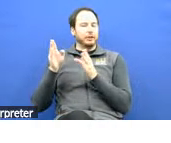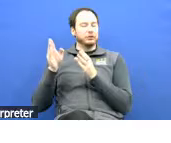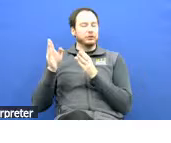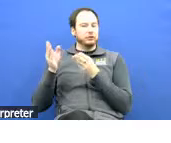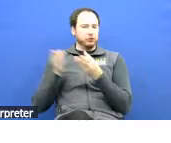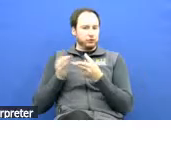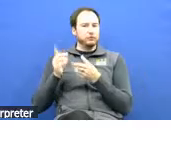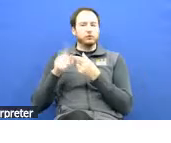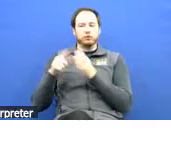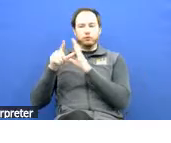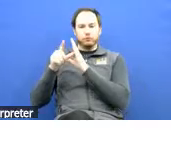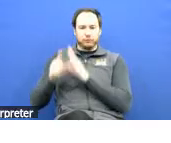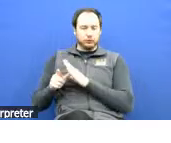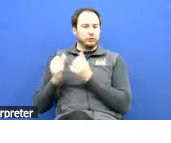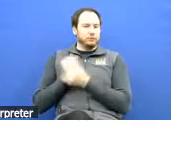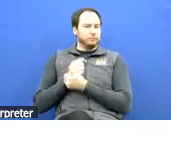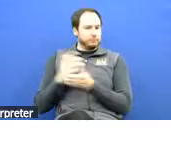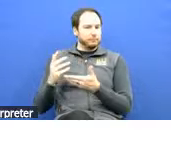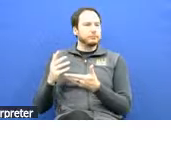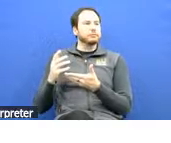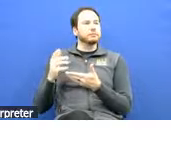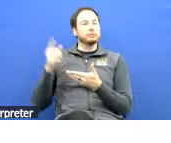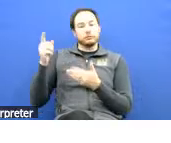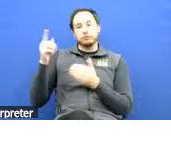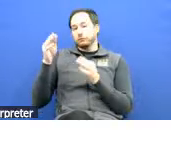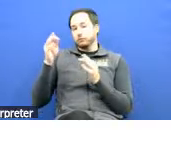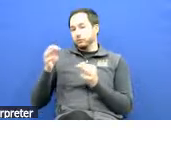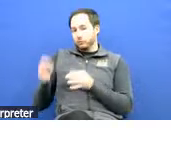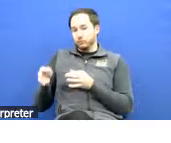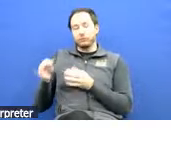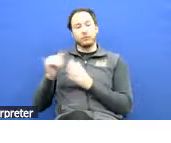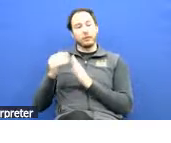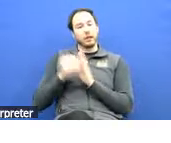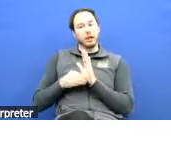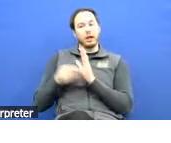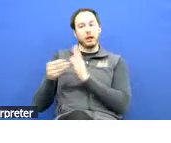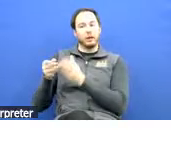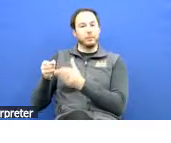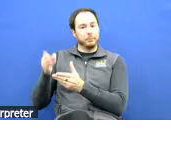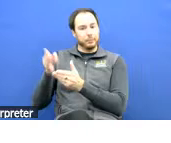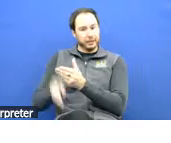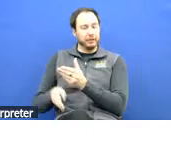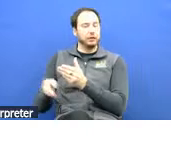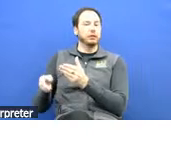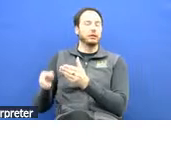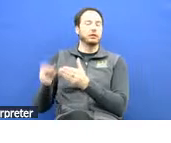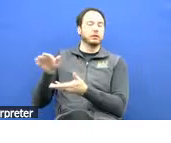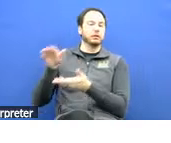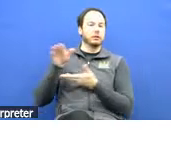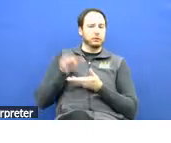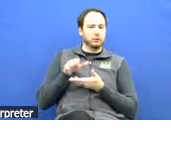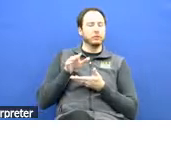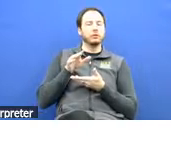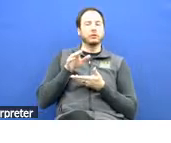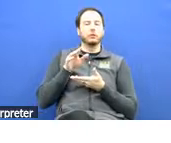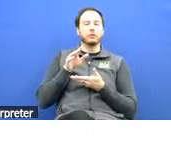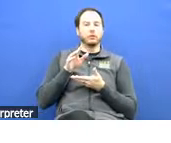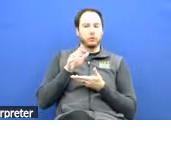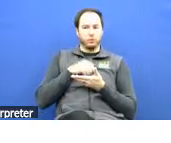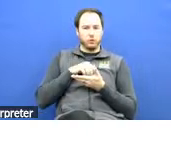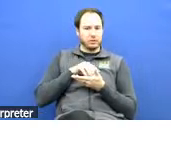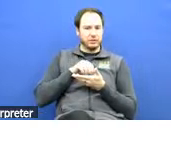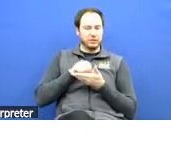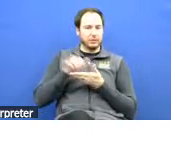all those documents, and they determine that the application is complete. We have everything in the application that the regulations require, and